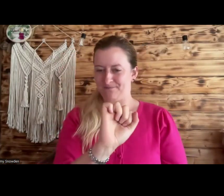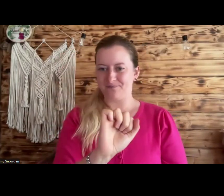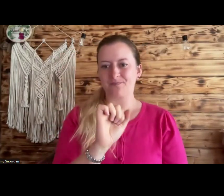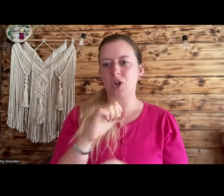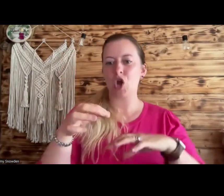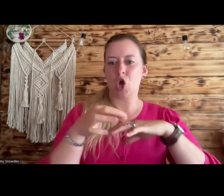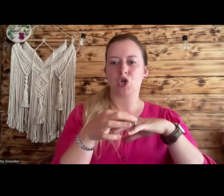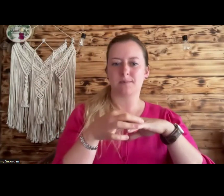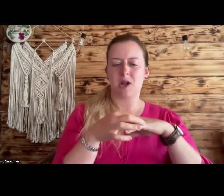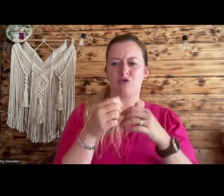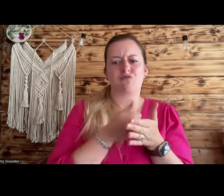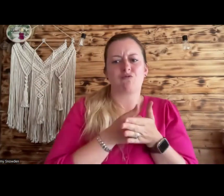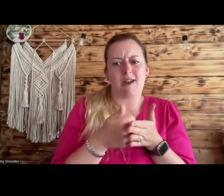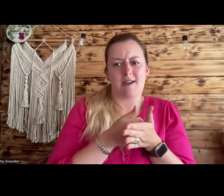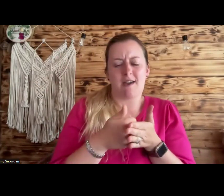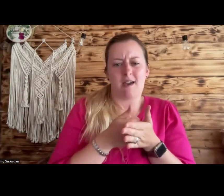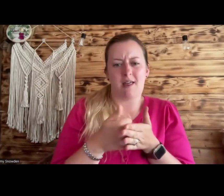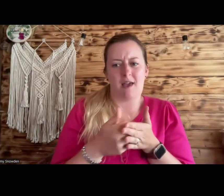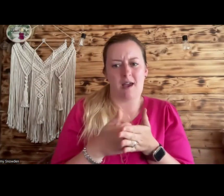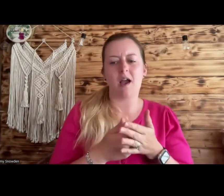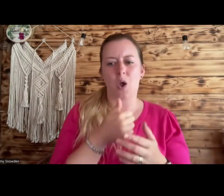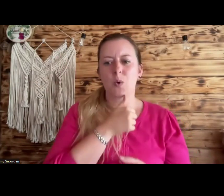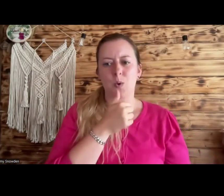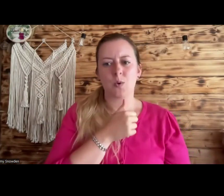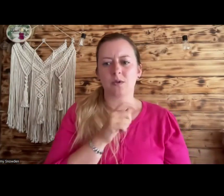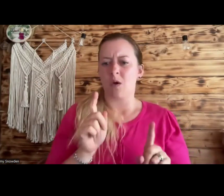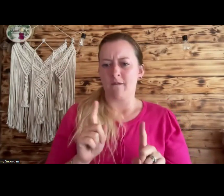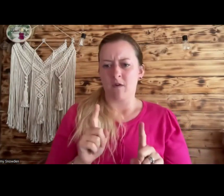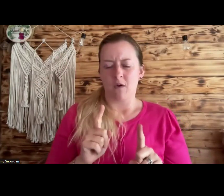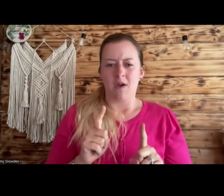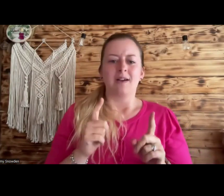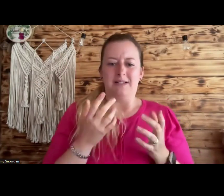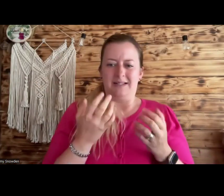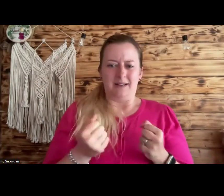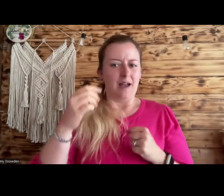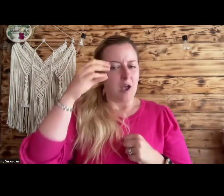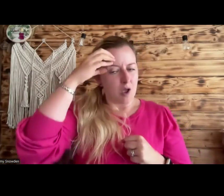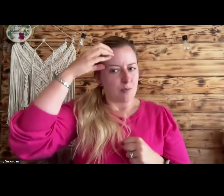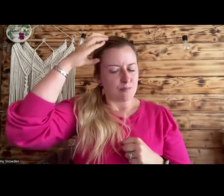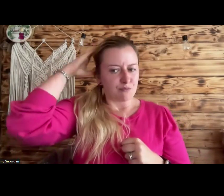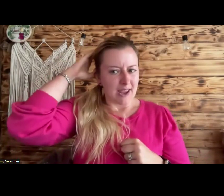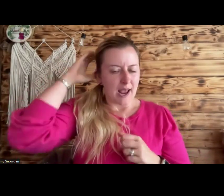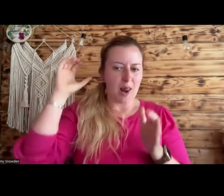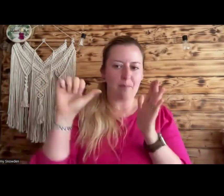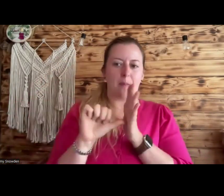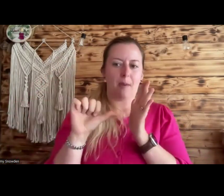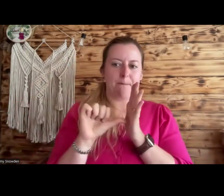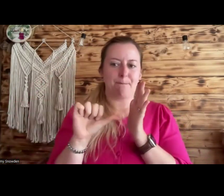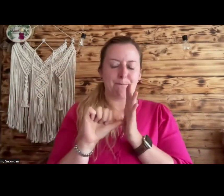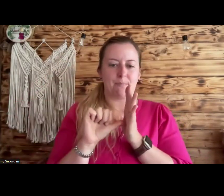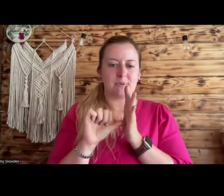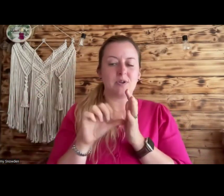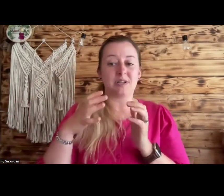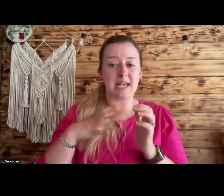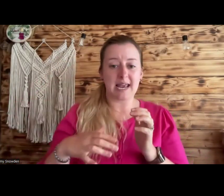mentioned this before, but he has neurological issues, so he needs support with different things, and Siberian